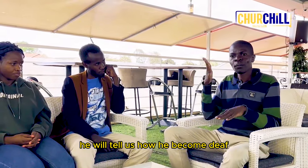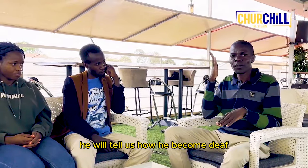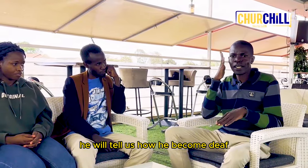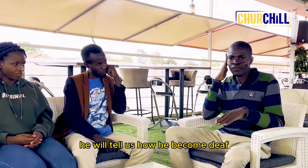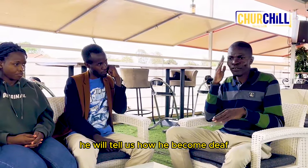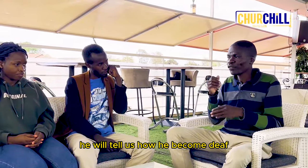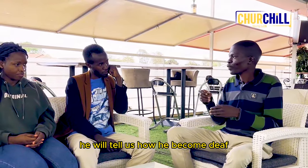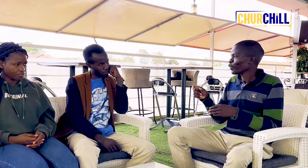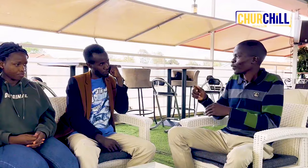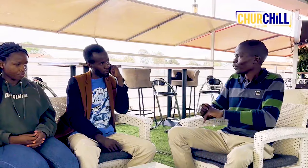deaf.